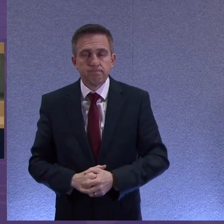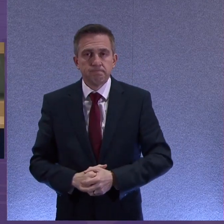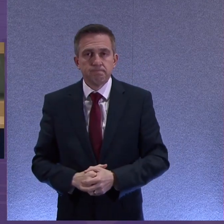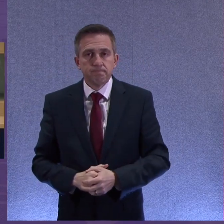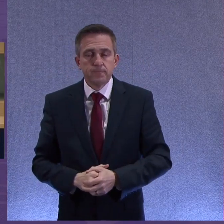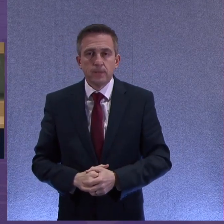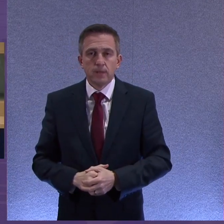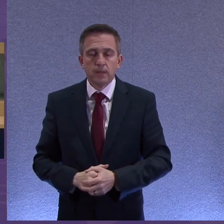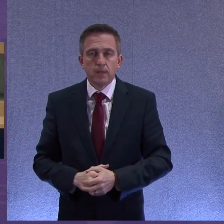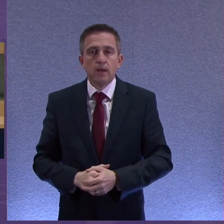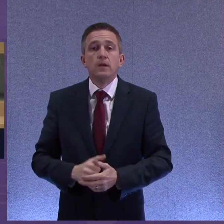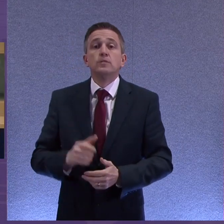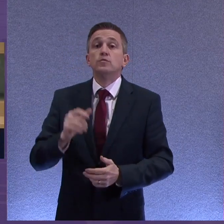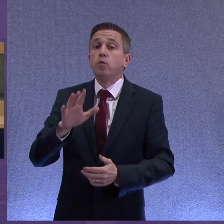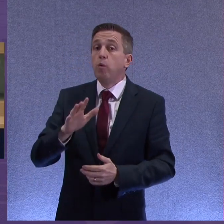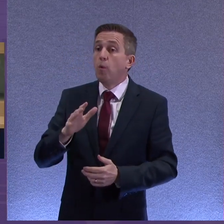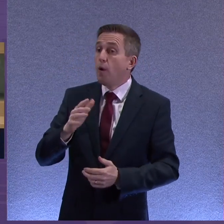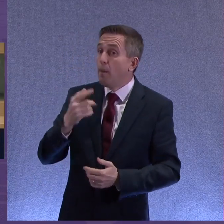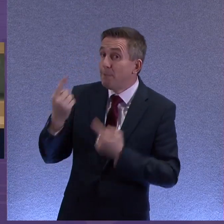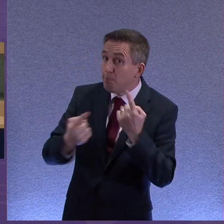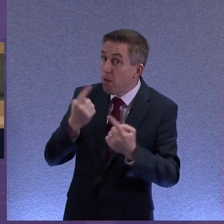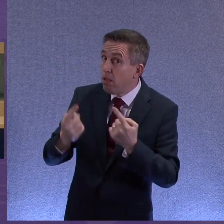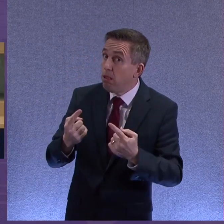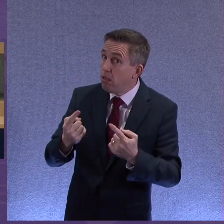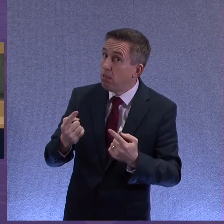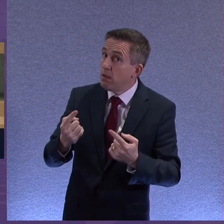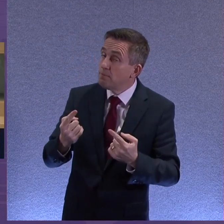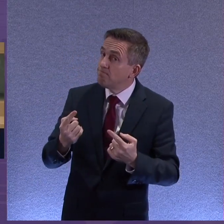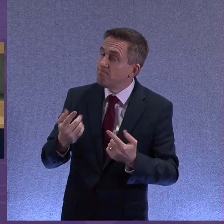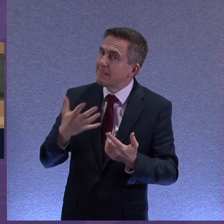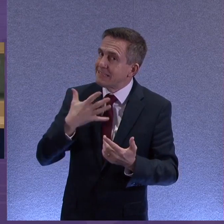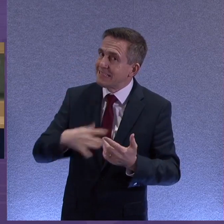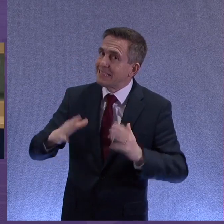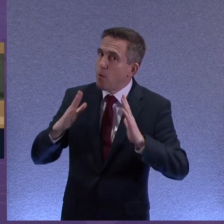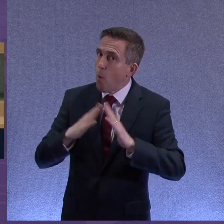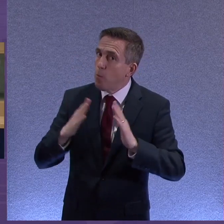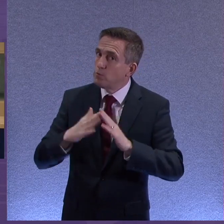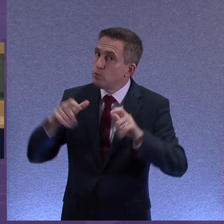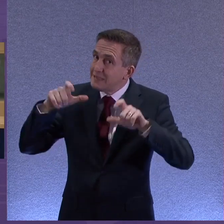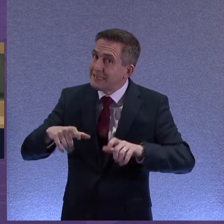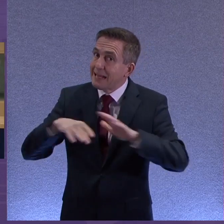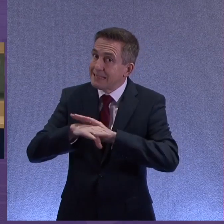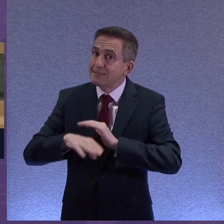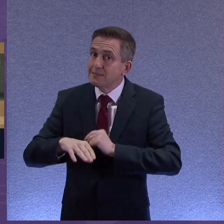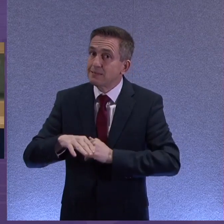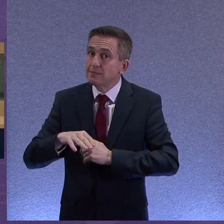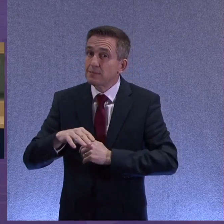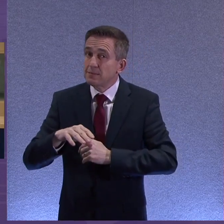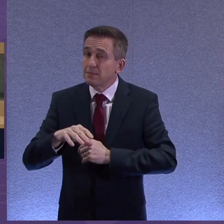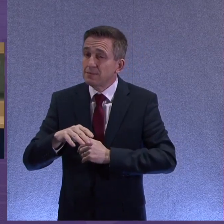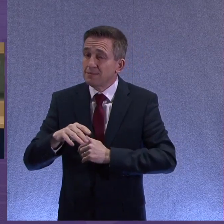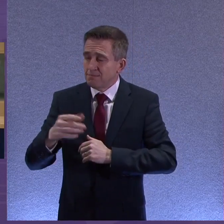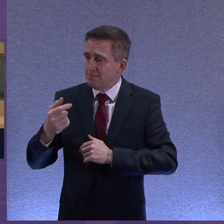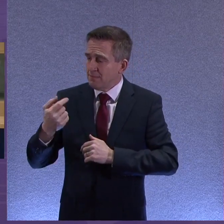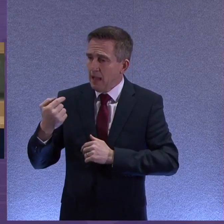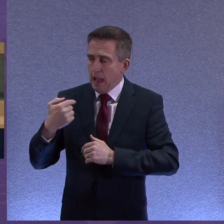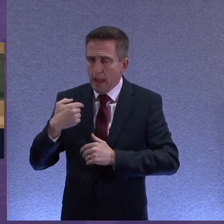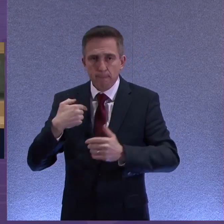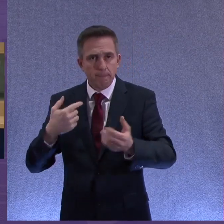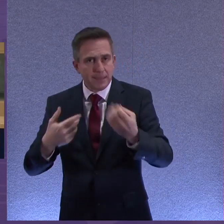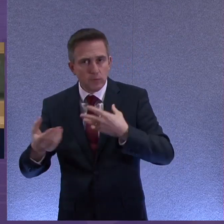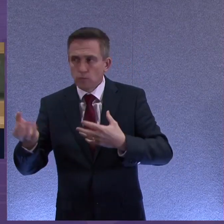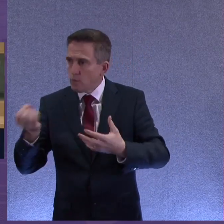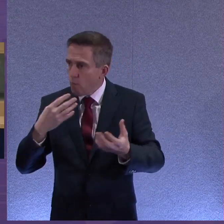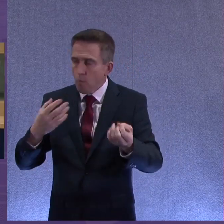have a home. And I am sure that I'm not alone. I know that other colleagues have been hearing on a daily basis from